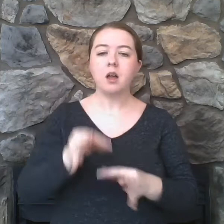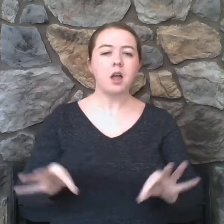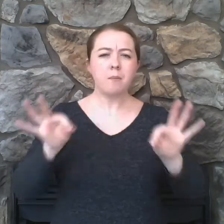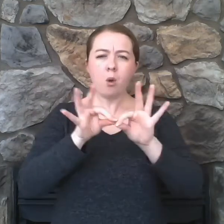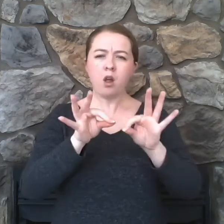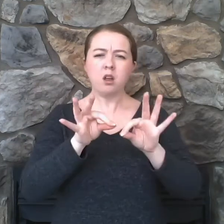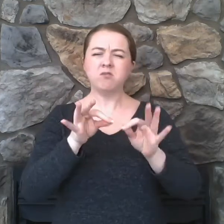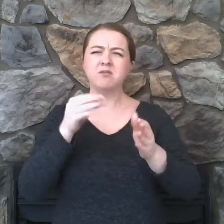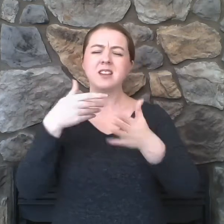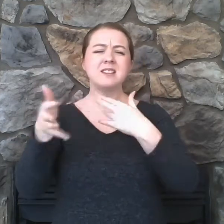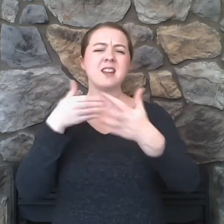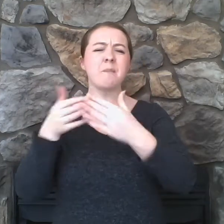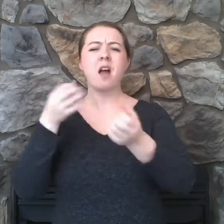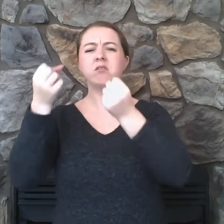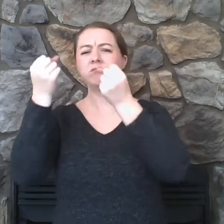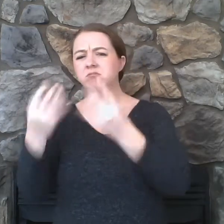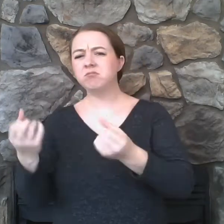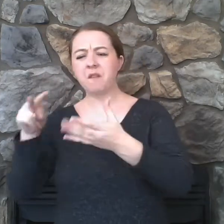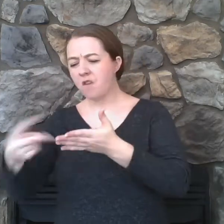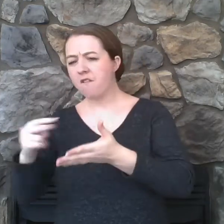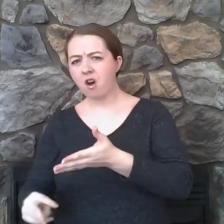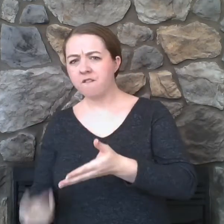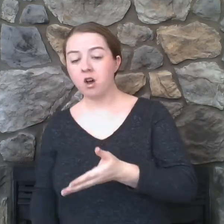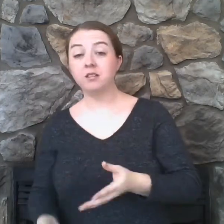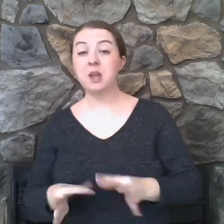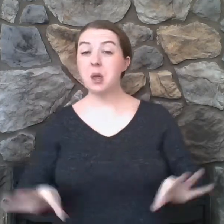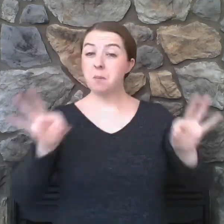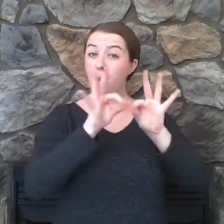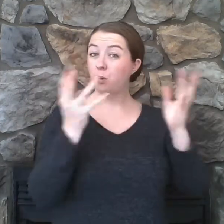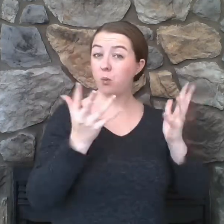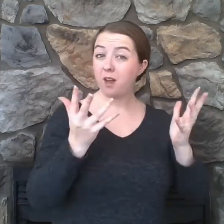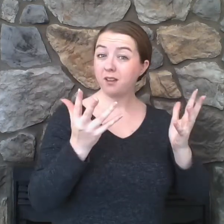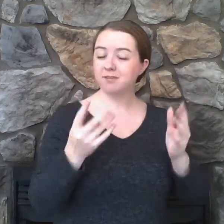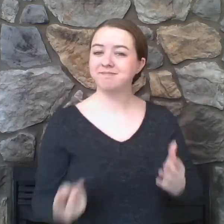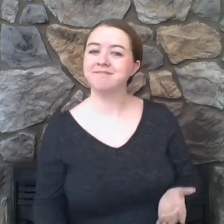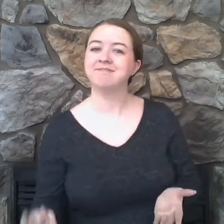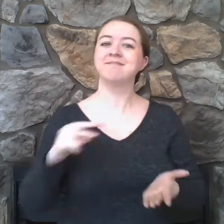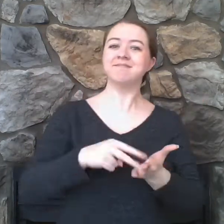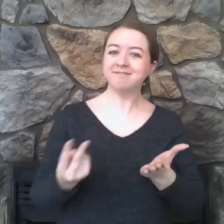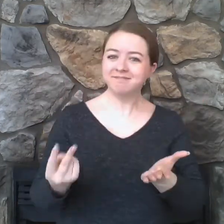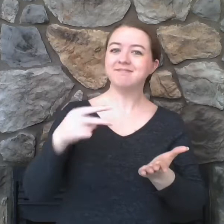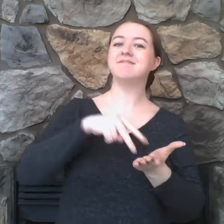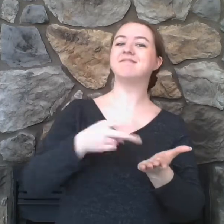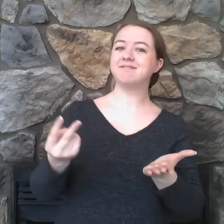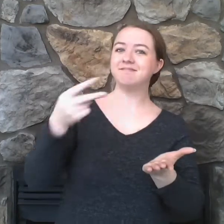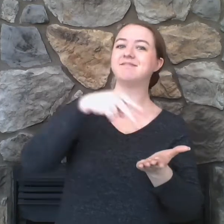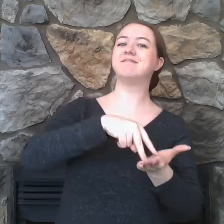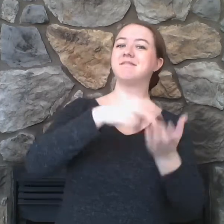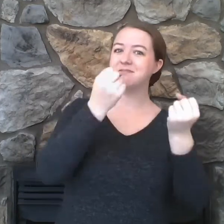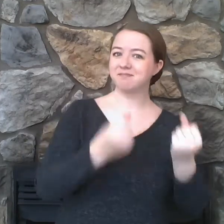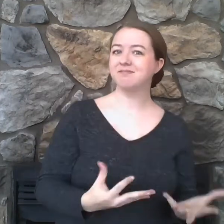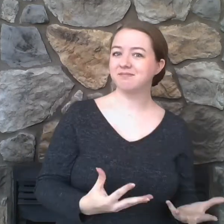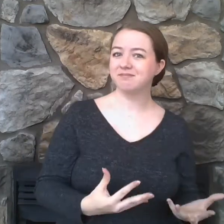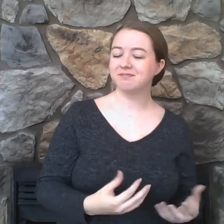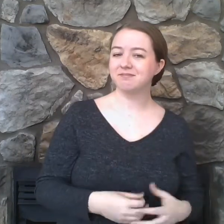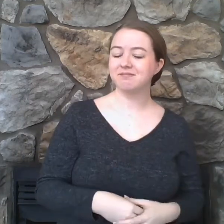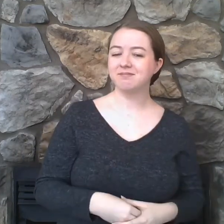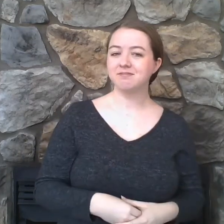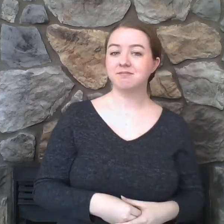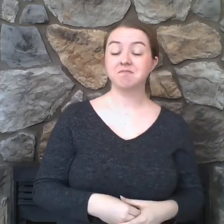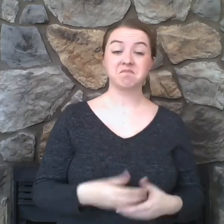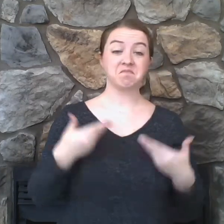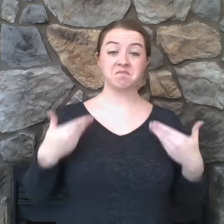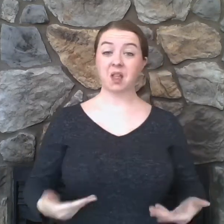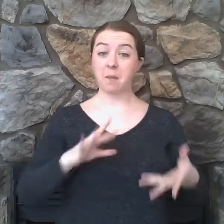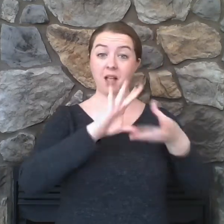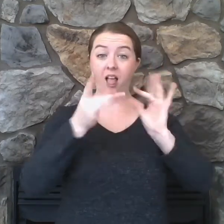you fall, but how often you get back up. Even as an Olympian, I